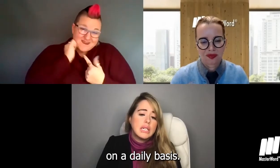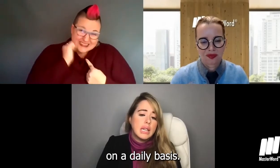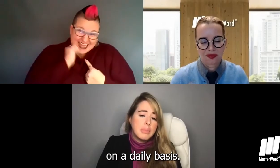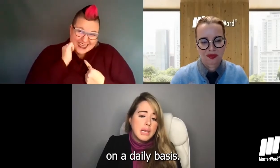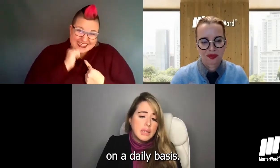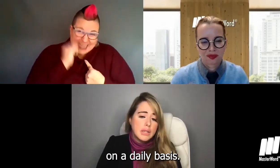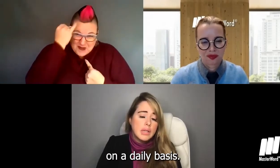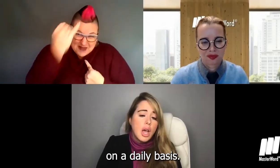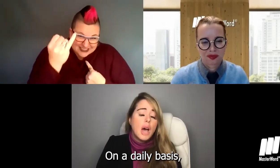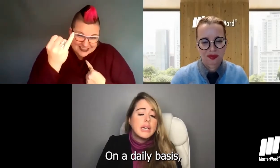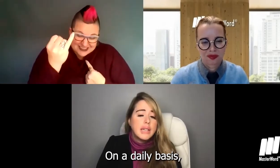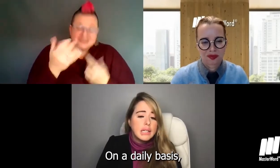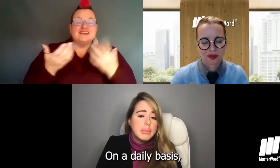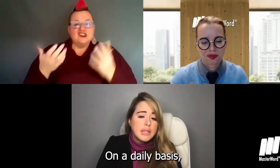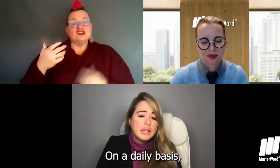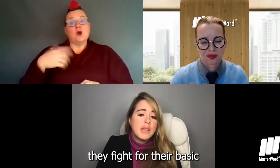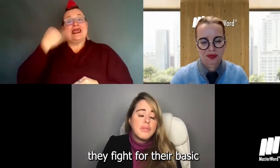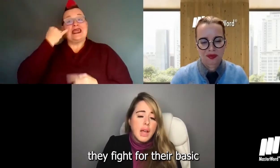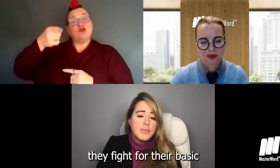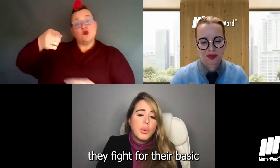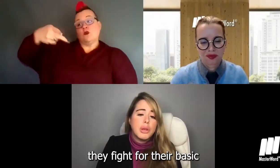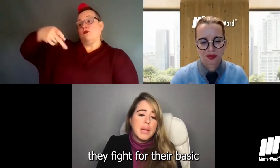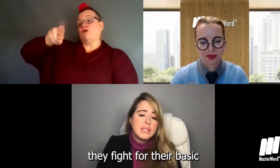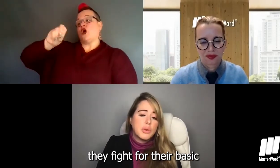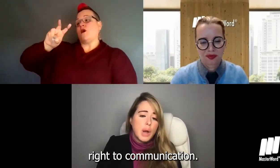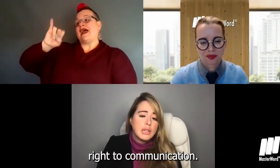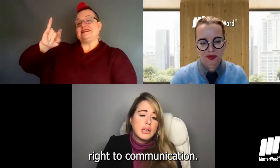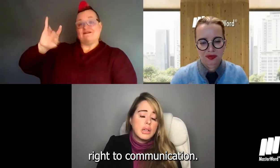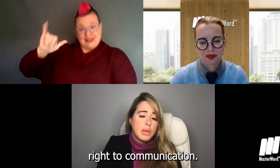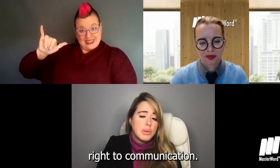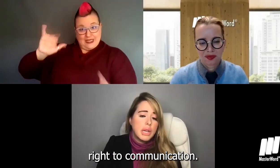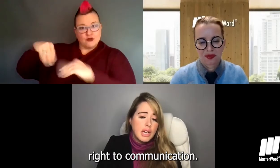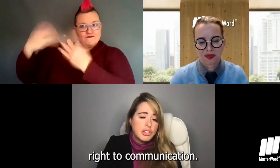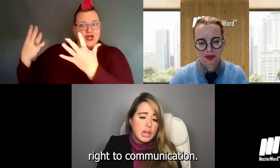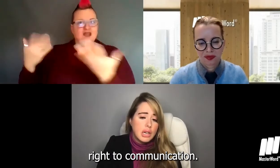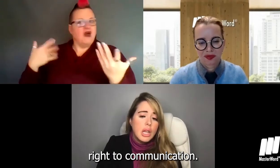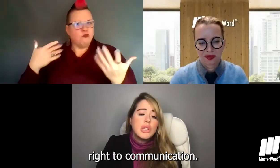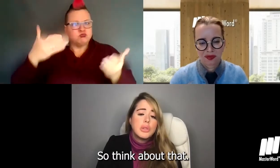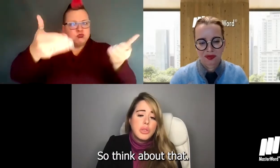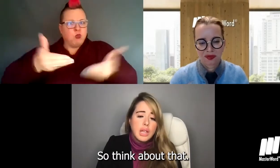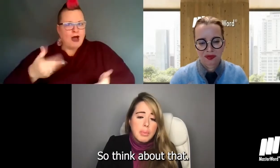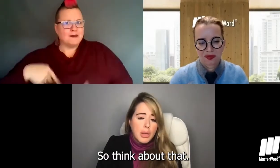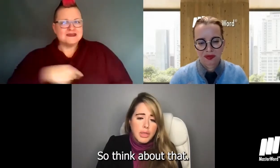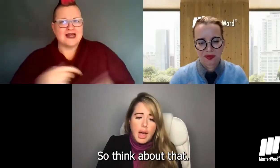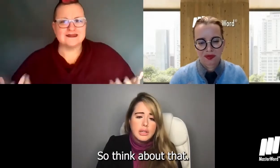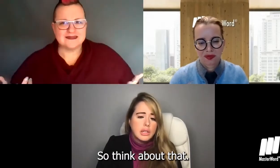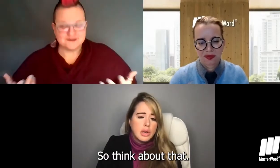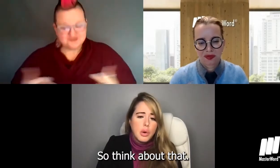a daily basis on a daily basis they fight for their basic right to communication. So think about that, you know,